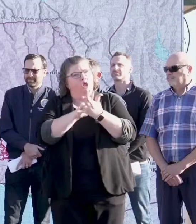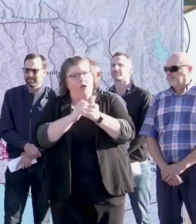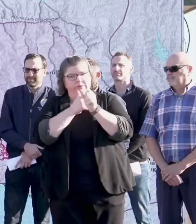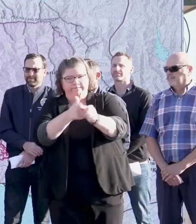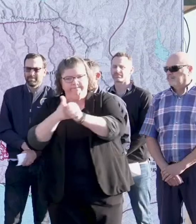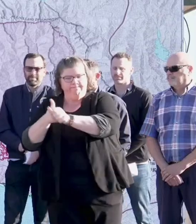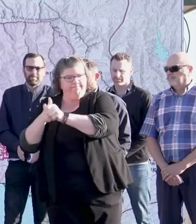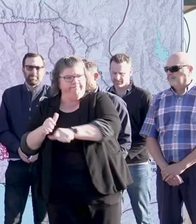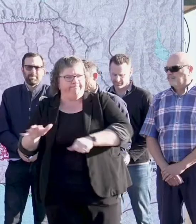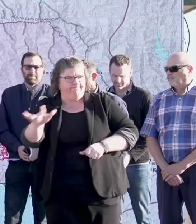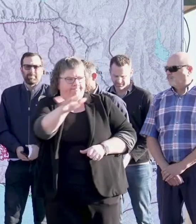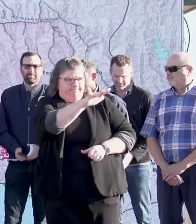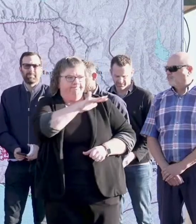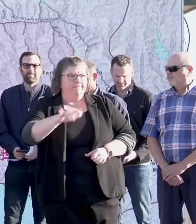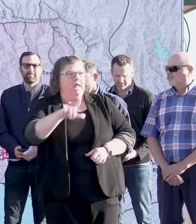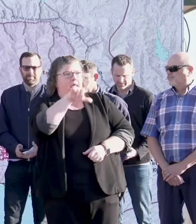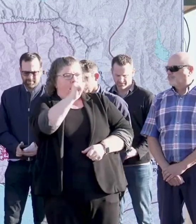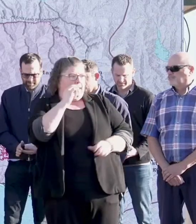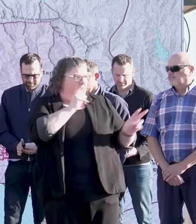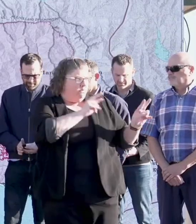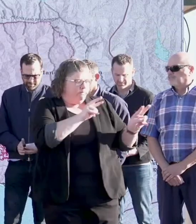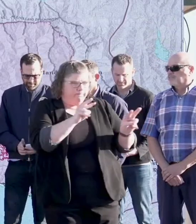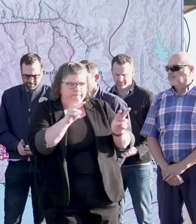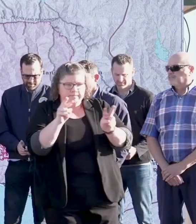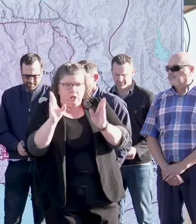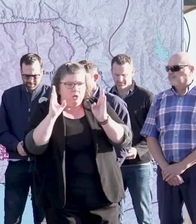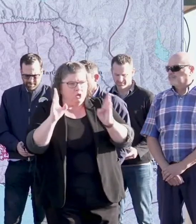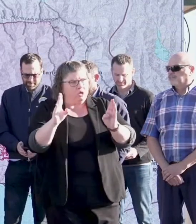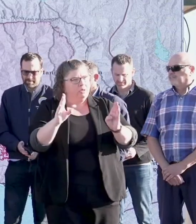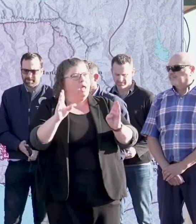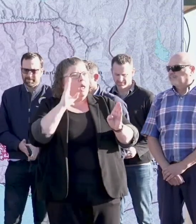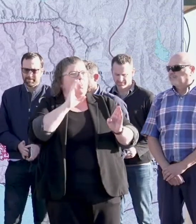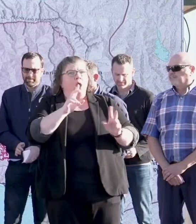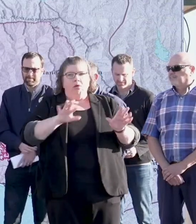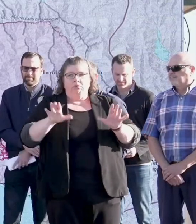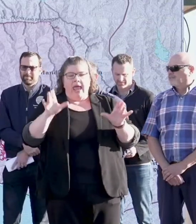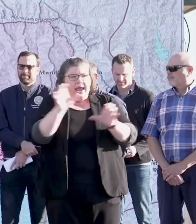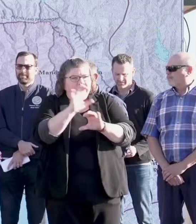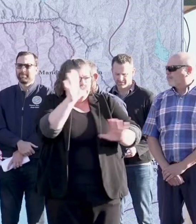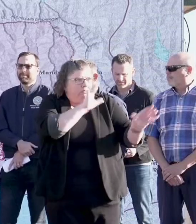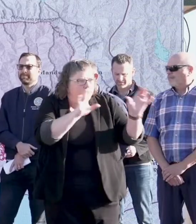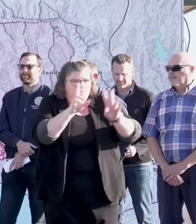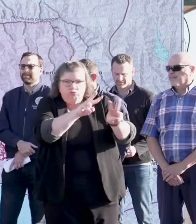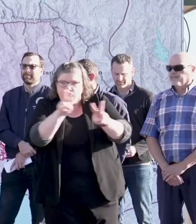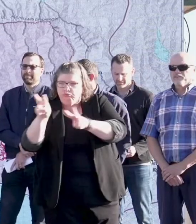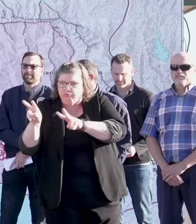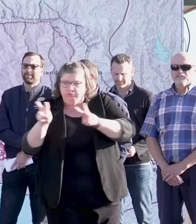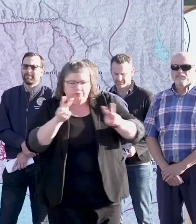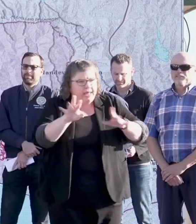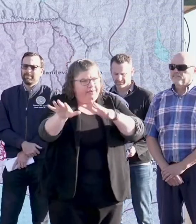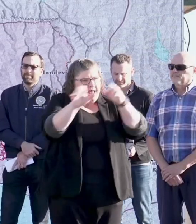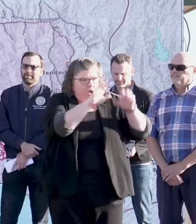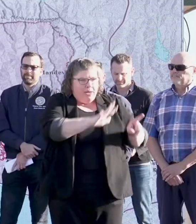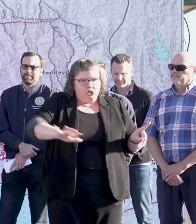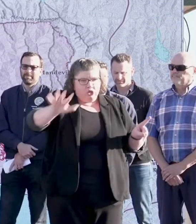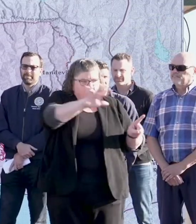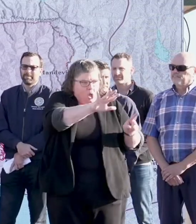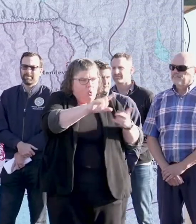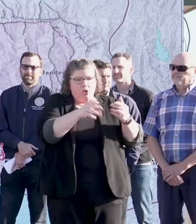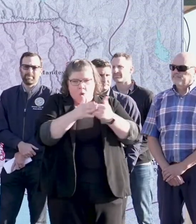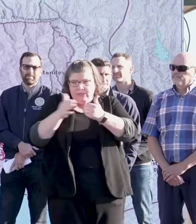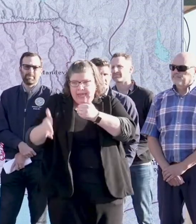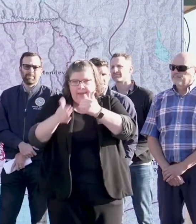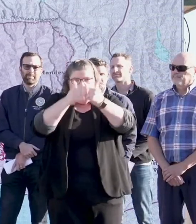fires. The LAPD remains on tactical alert and has officers actively patrolling the areas affected in the evacuation zones and